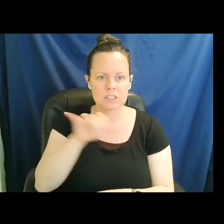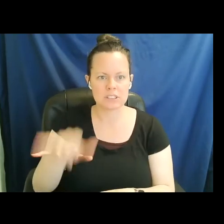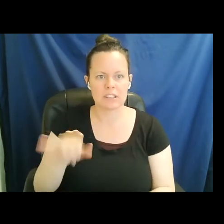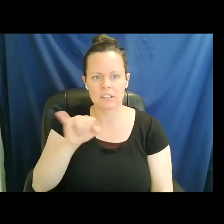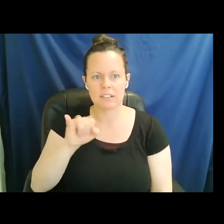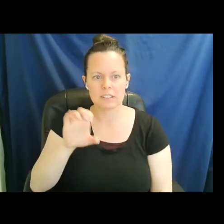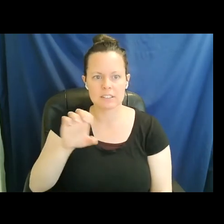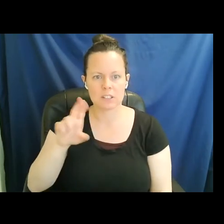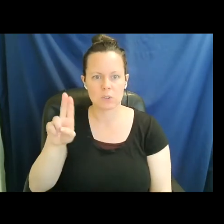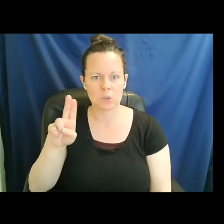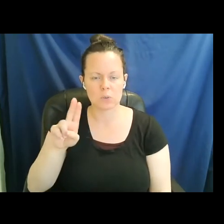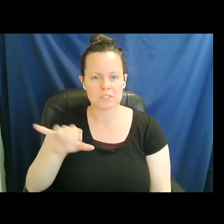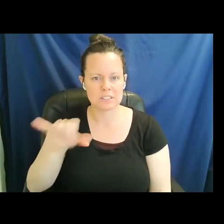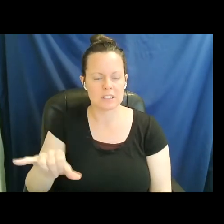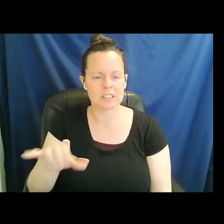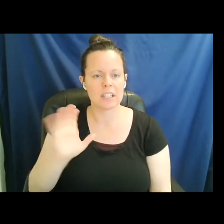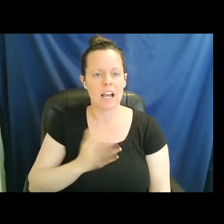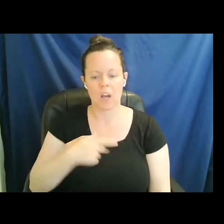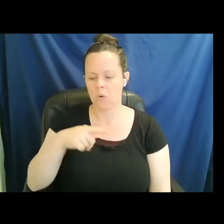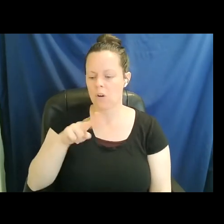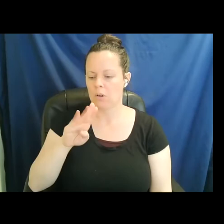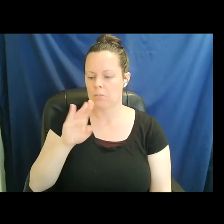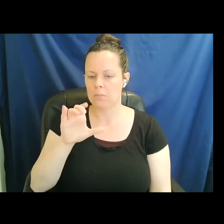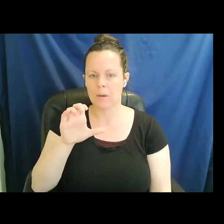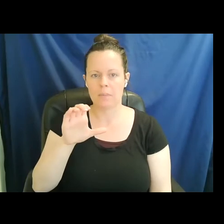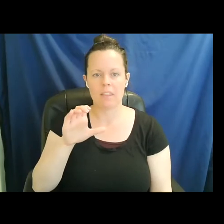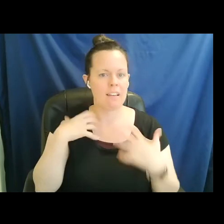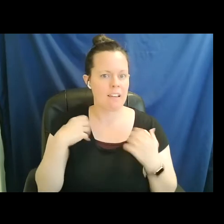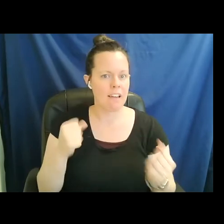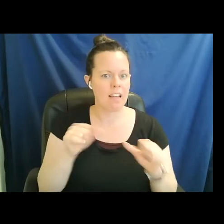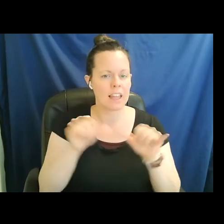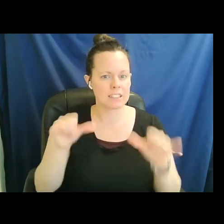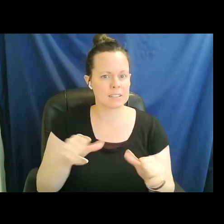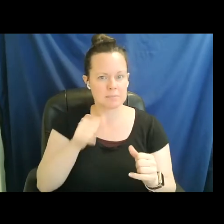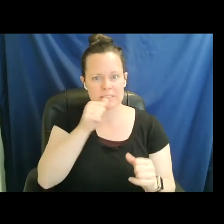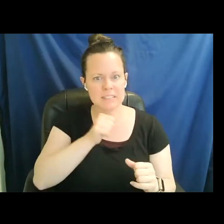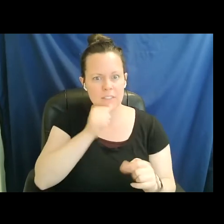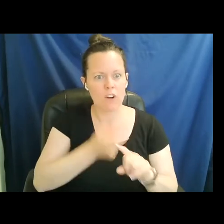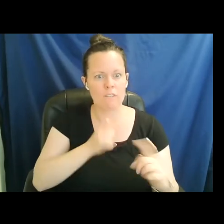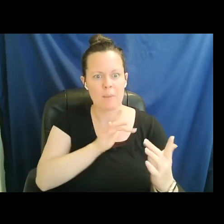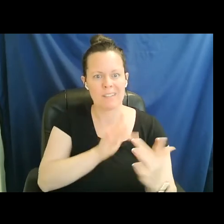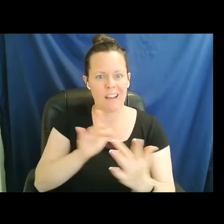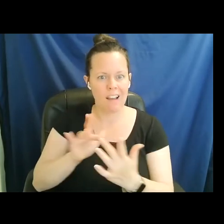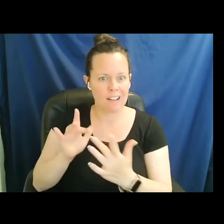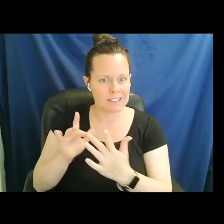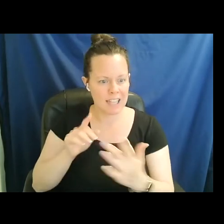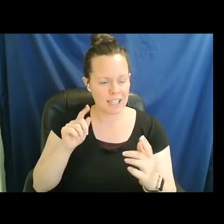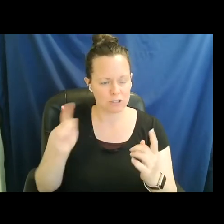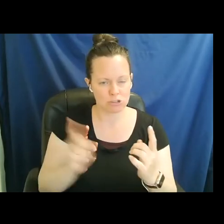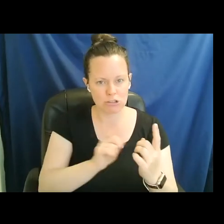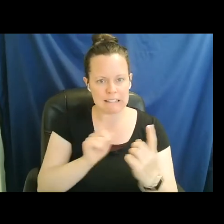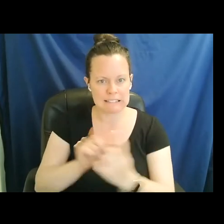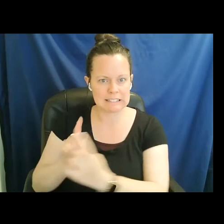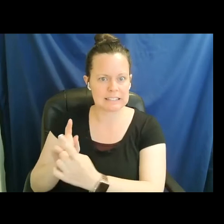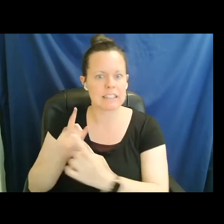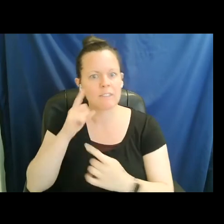admissions. Our public health systems suffer from contact tracing load for the 30+ daily